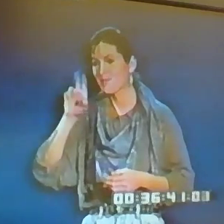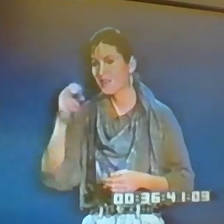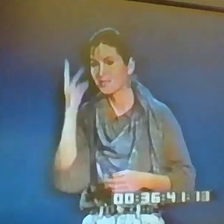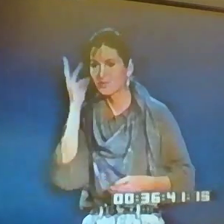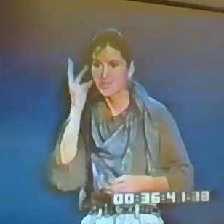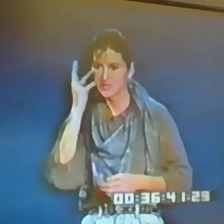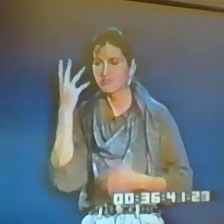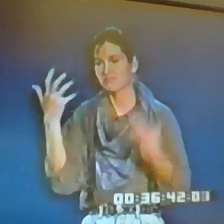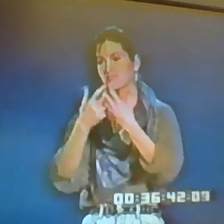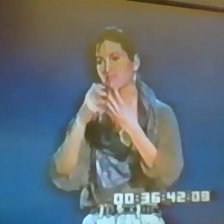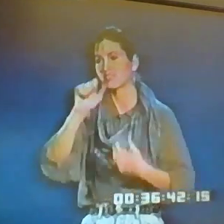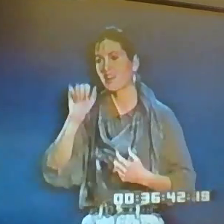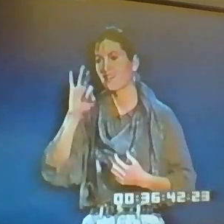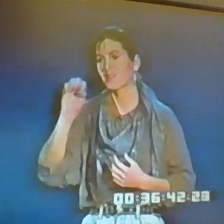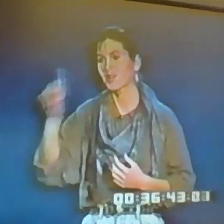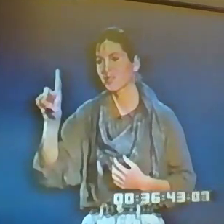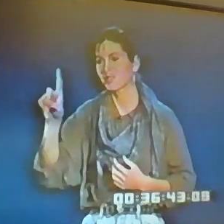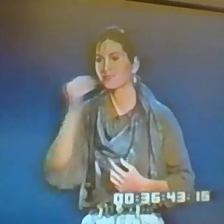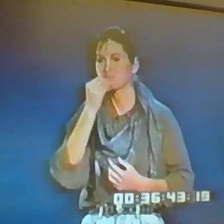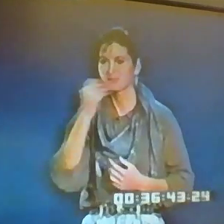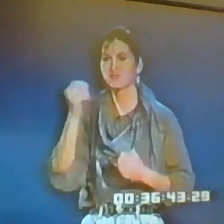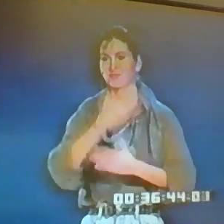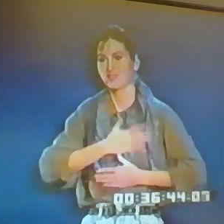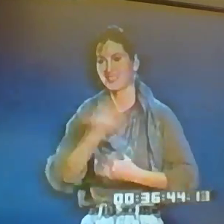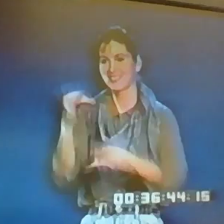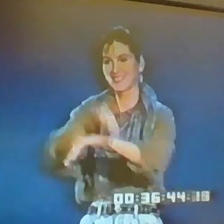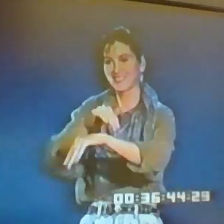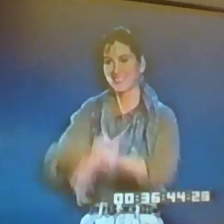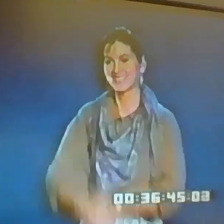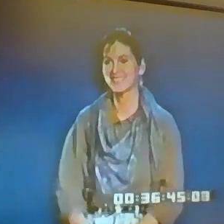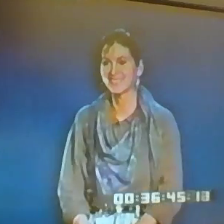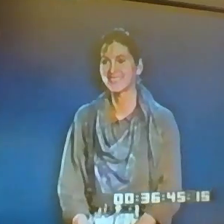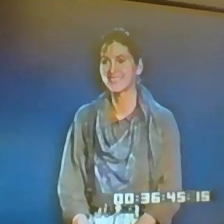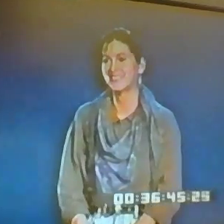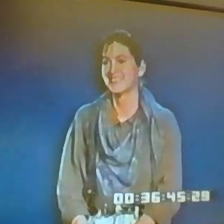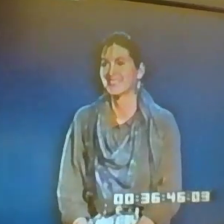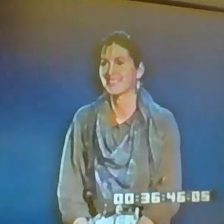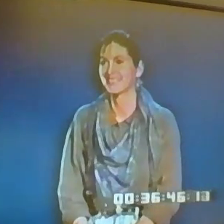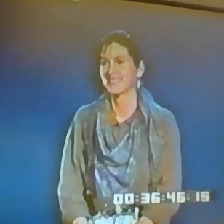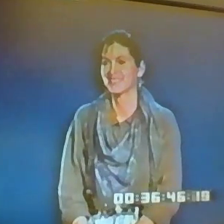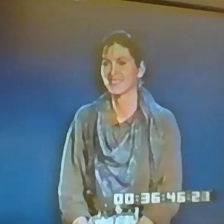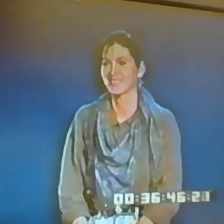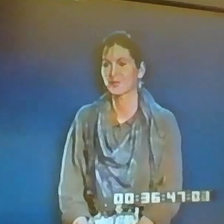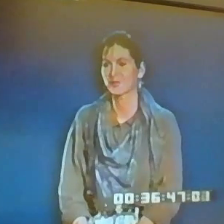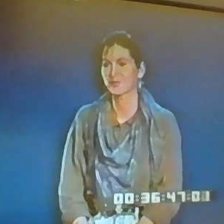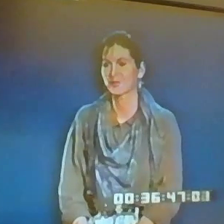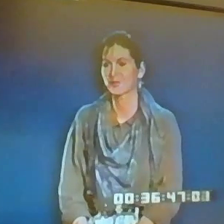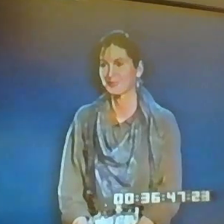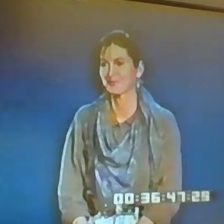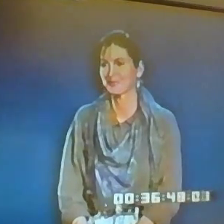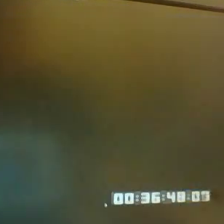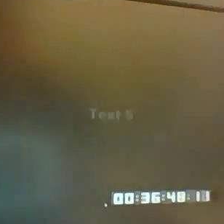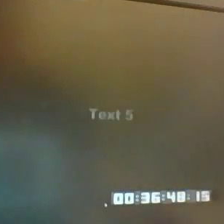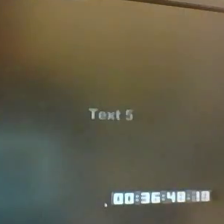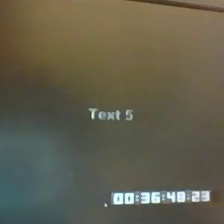and mix those in, or put those in with the fish before you serve it. And this